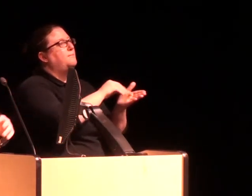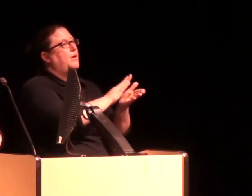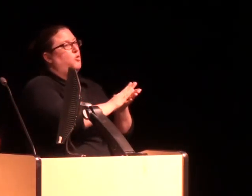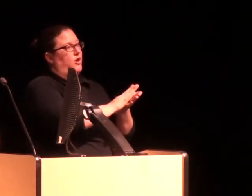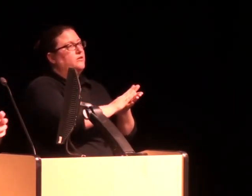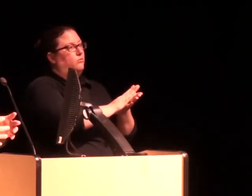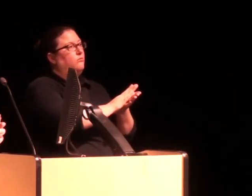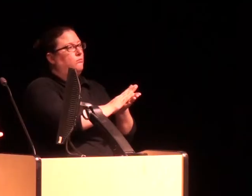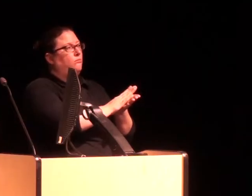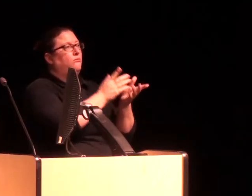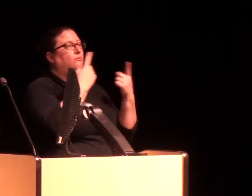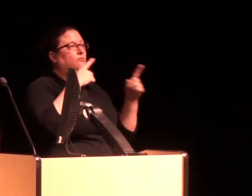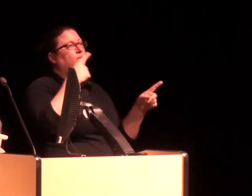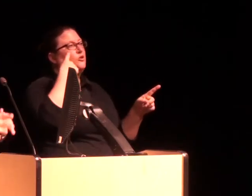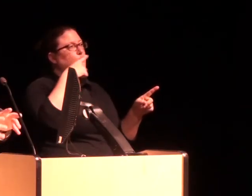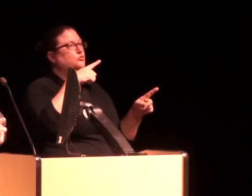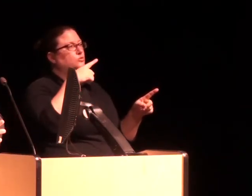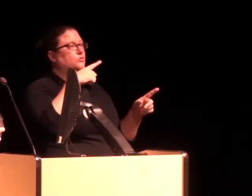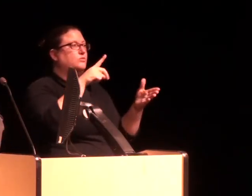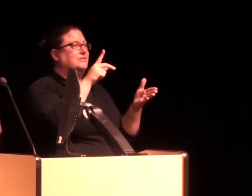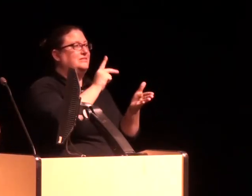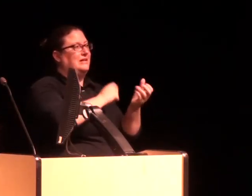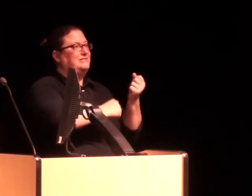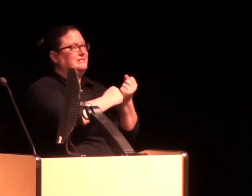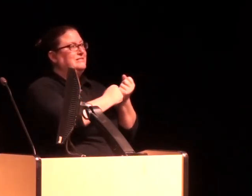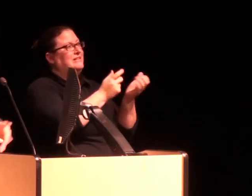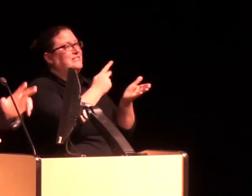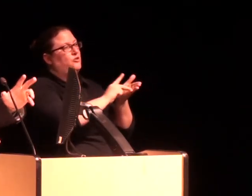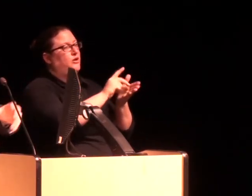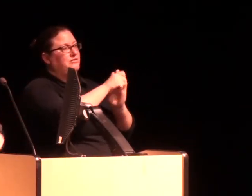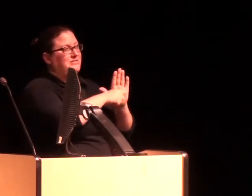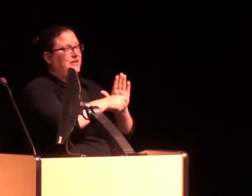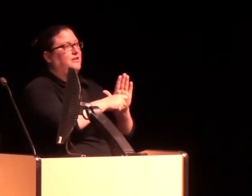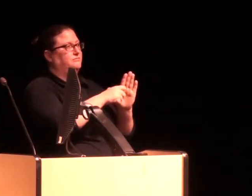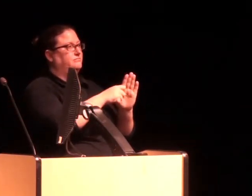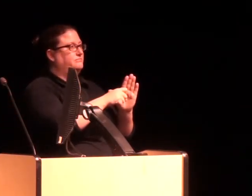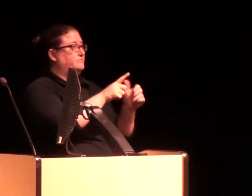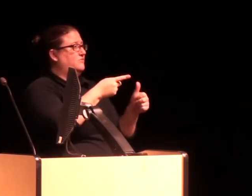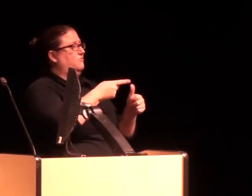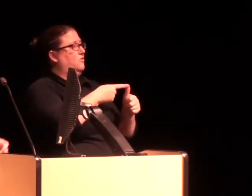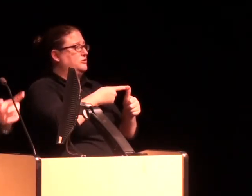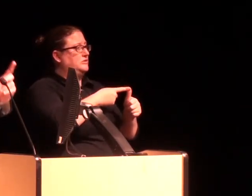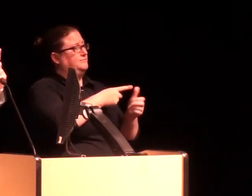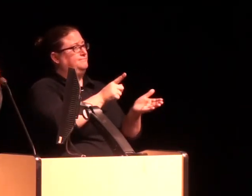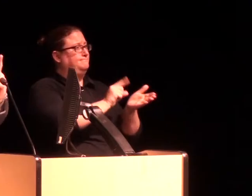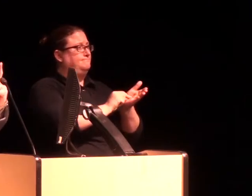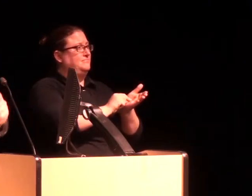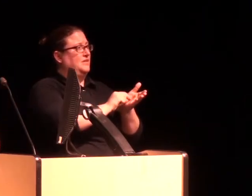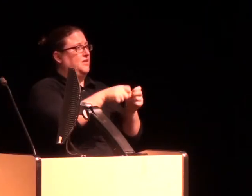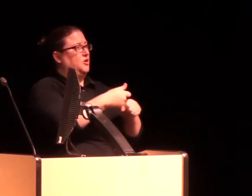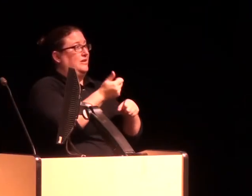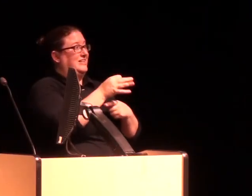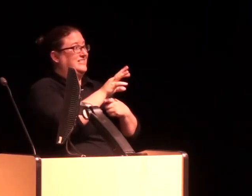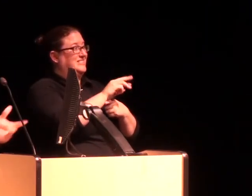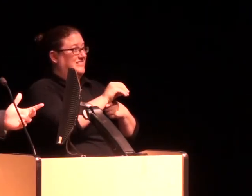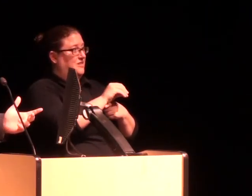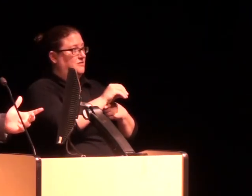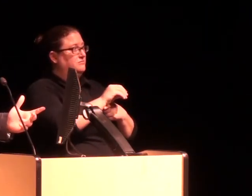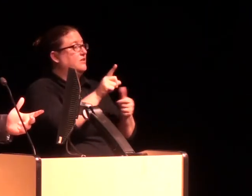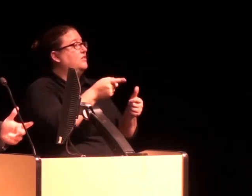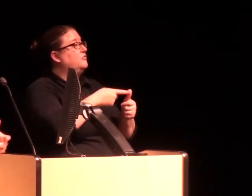the Assistant Secretary of State for Inter-American Affairs in 1960. And the first point was,